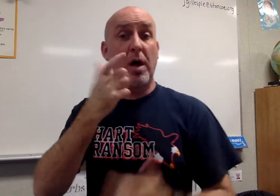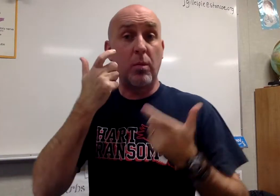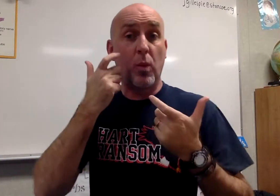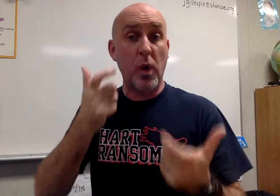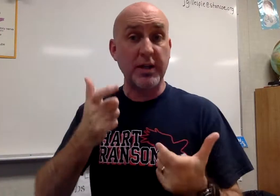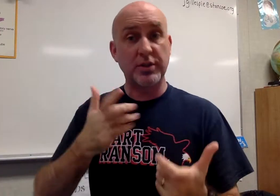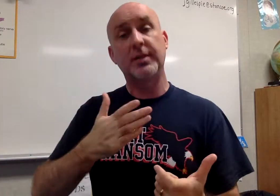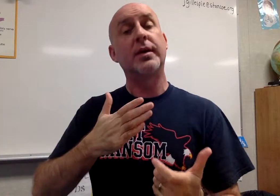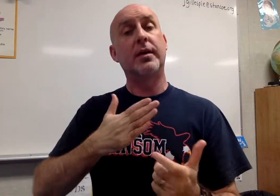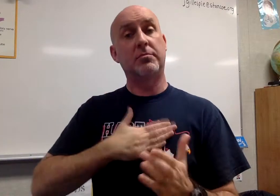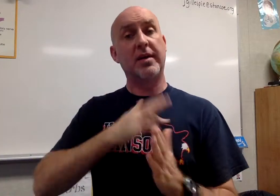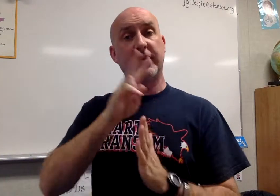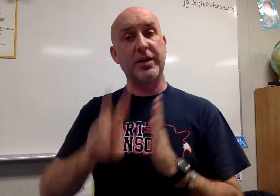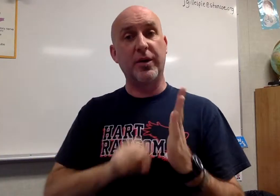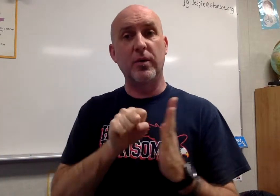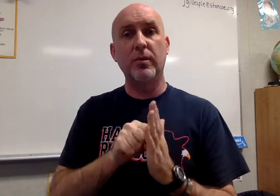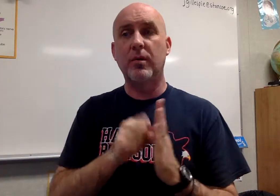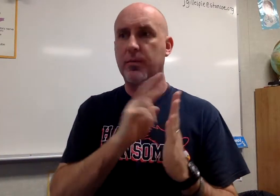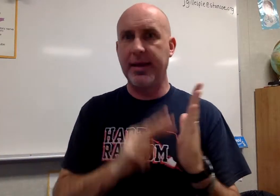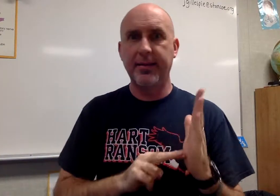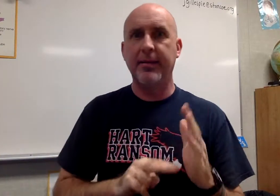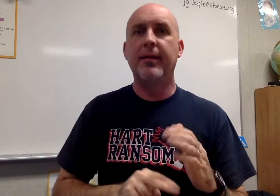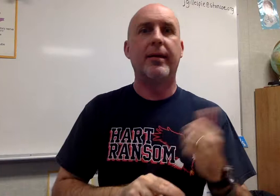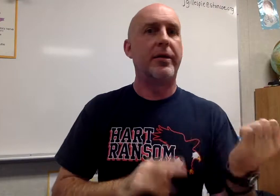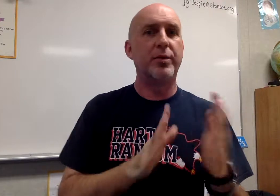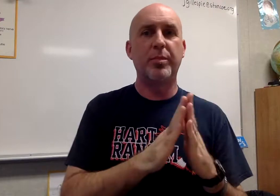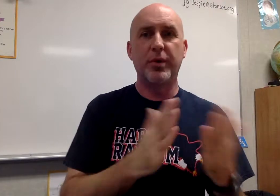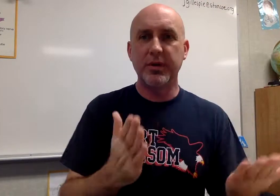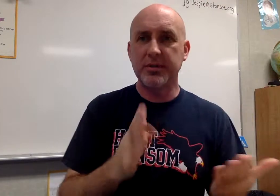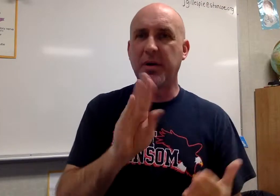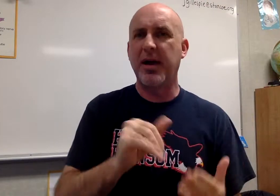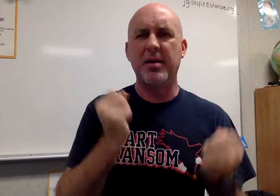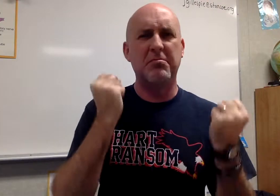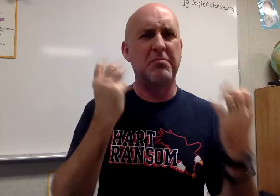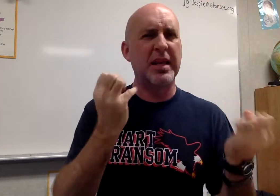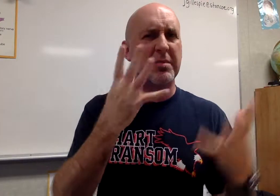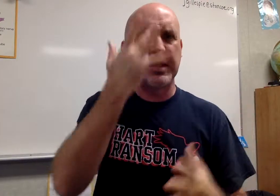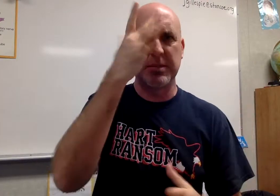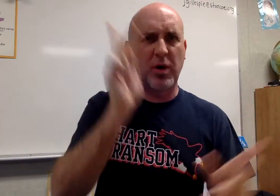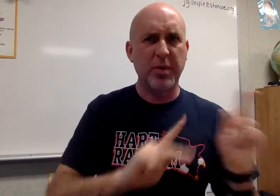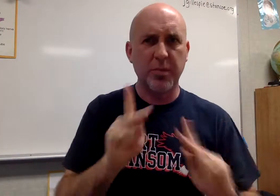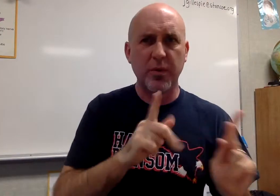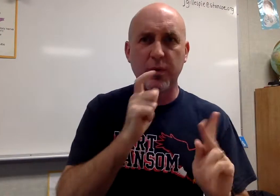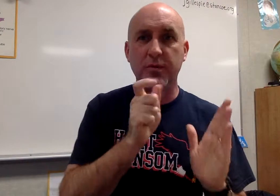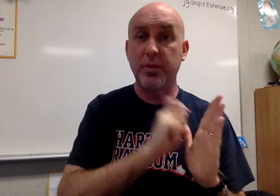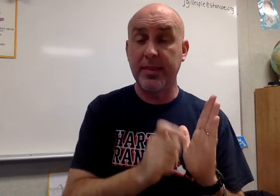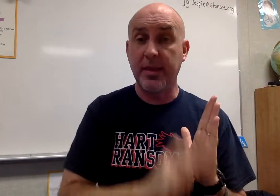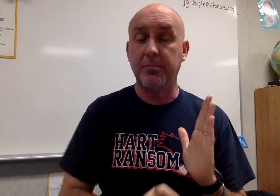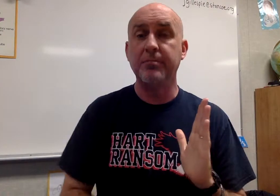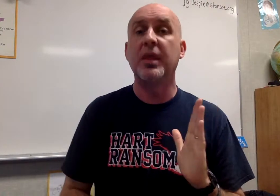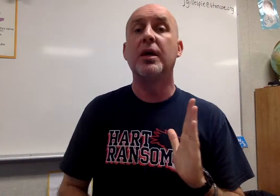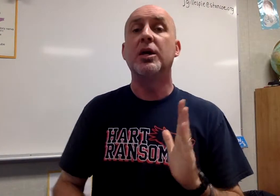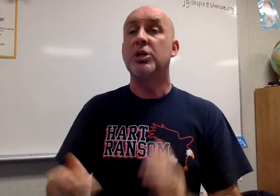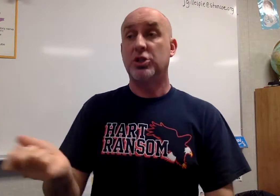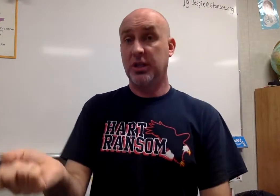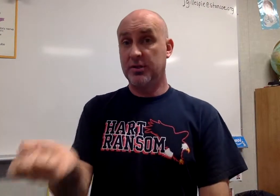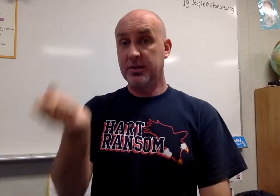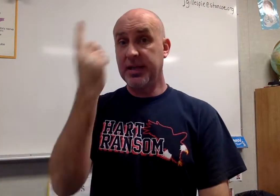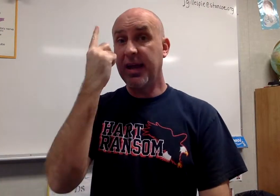mom watched my video or read other books by many smart people who have written them, she